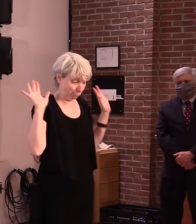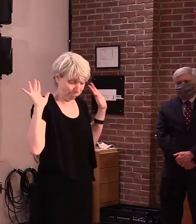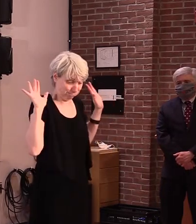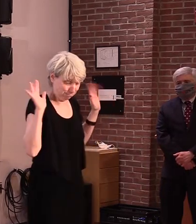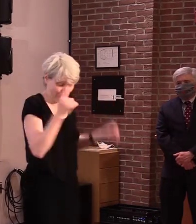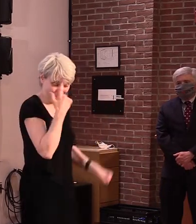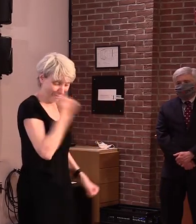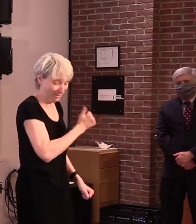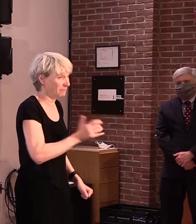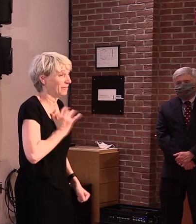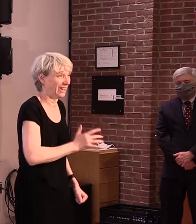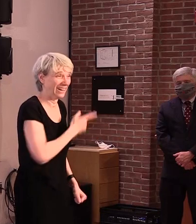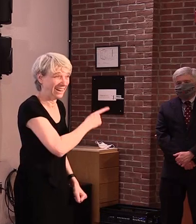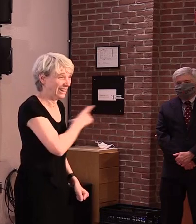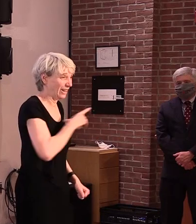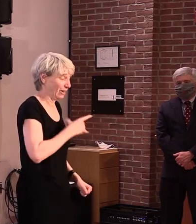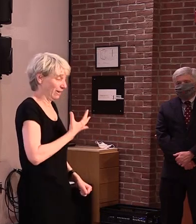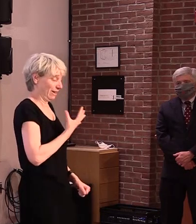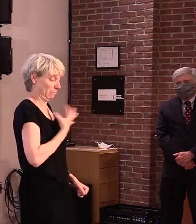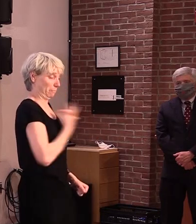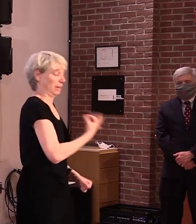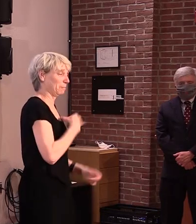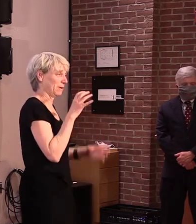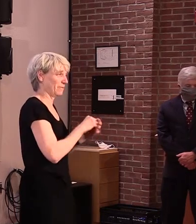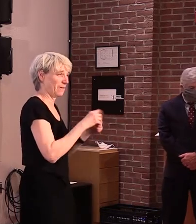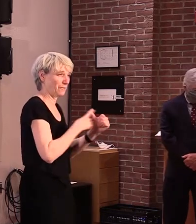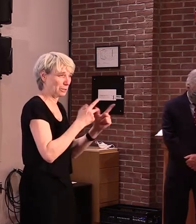way. They're the ones that put me in to begin with.